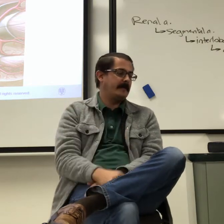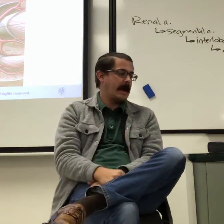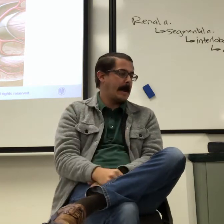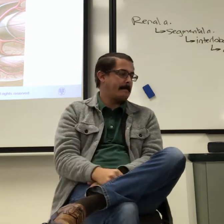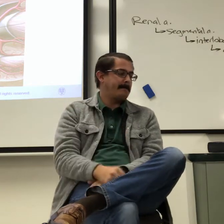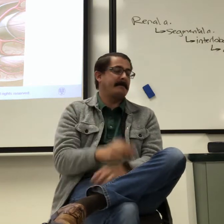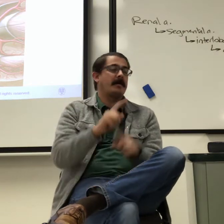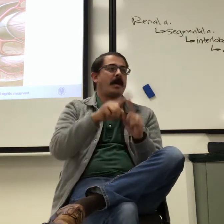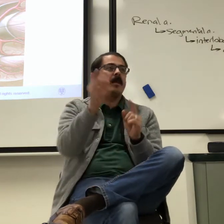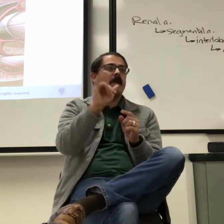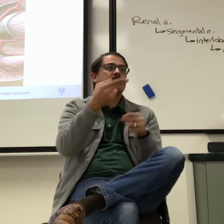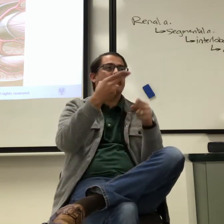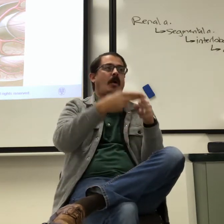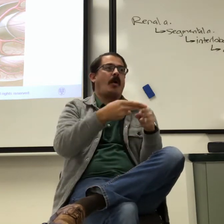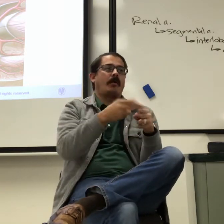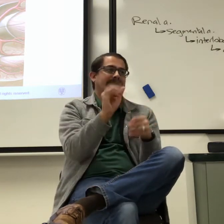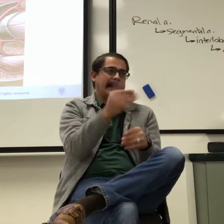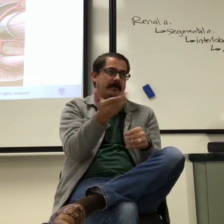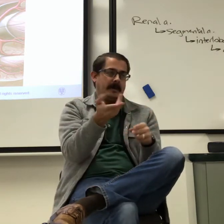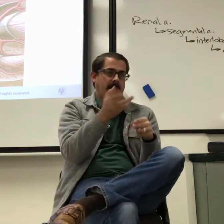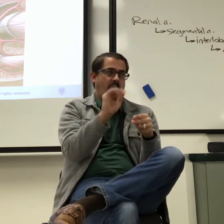arteries, but they're also called